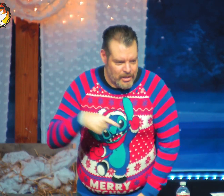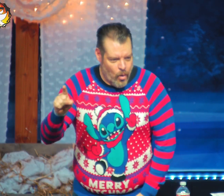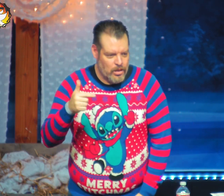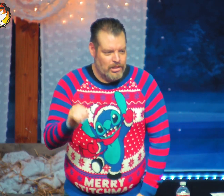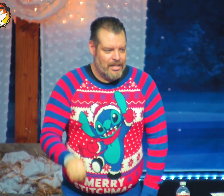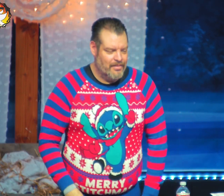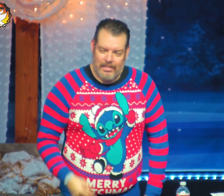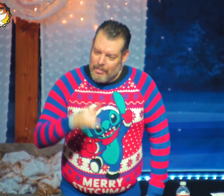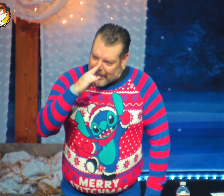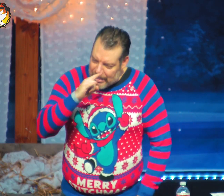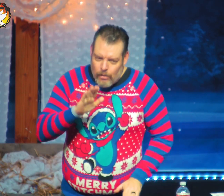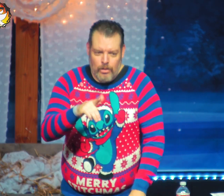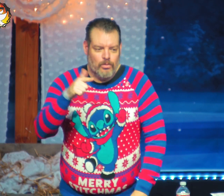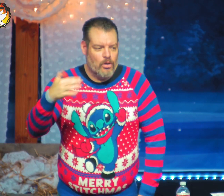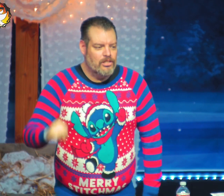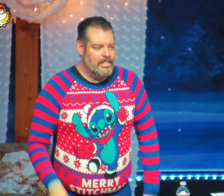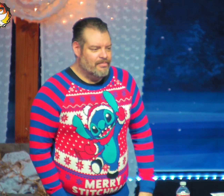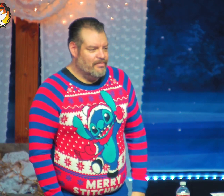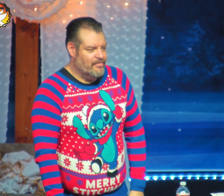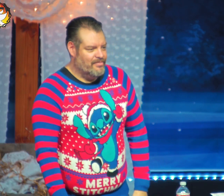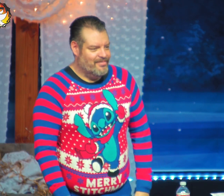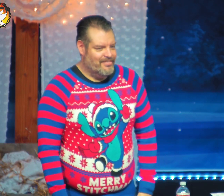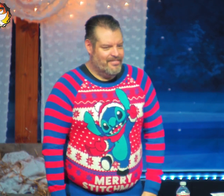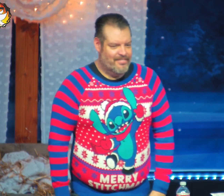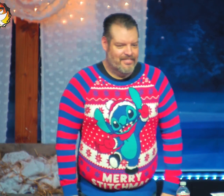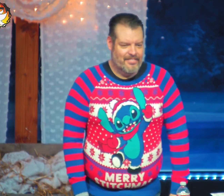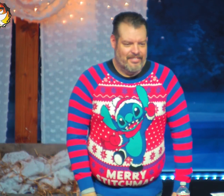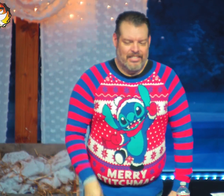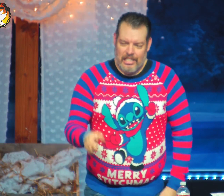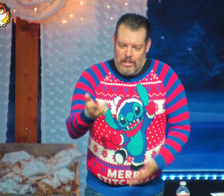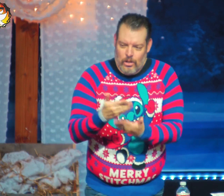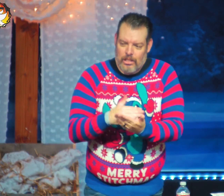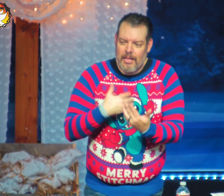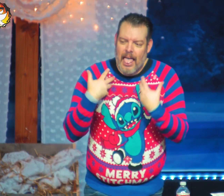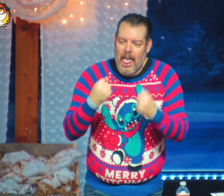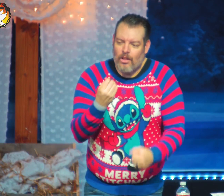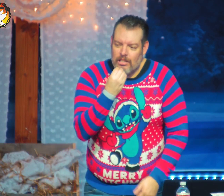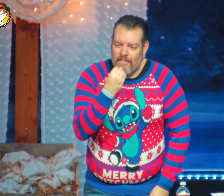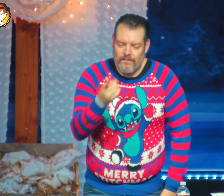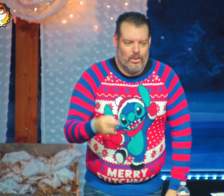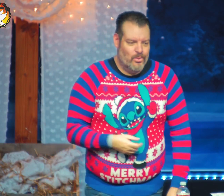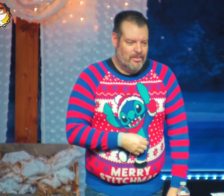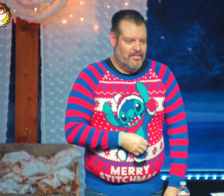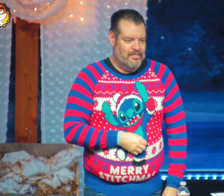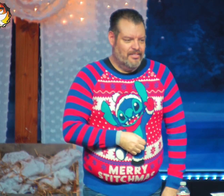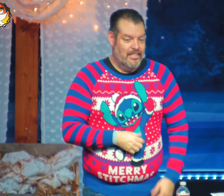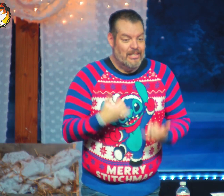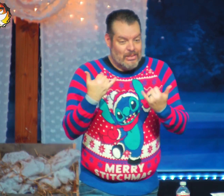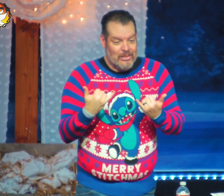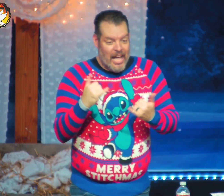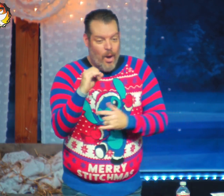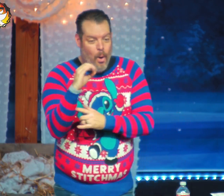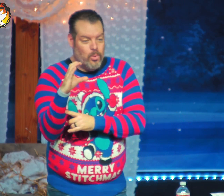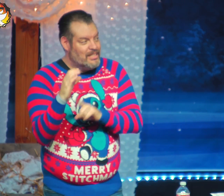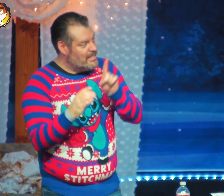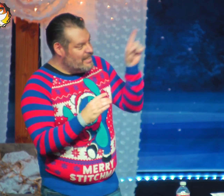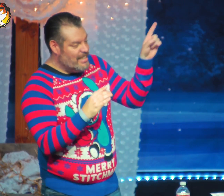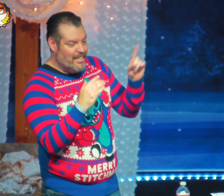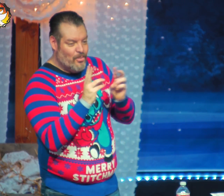is. But I'm still positive. Because if I die, I'm going to have it. No. I know, yes, that's true. But I